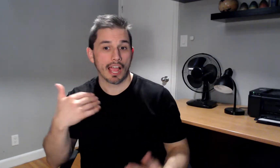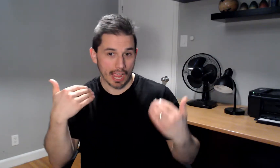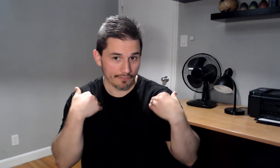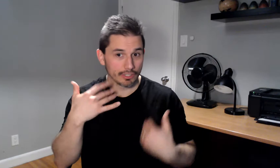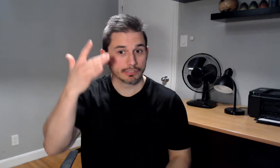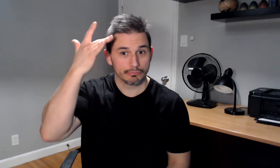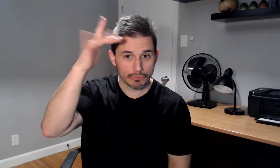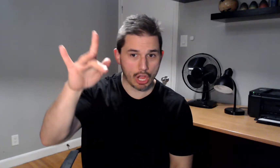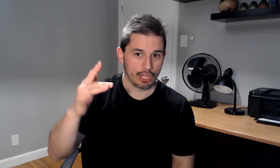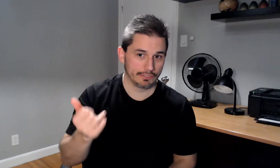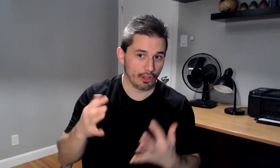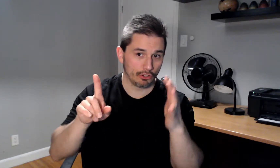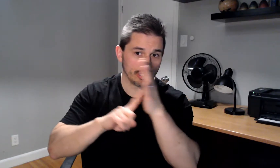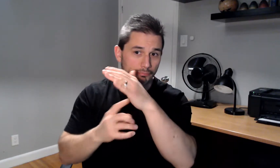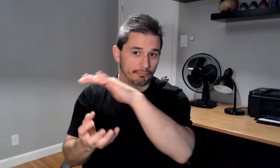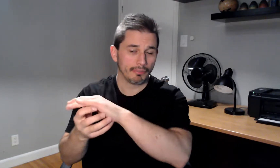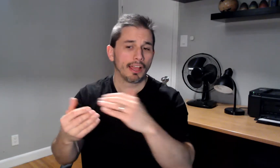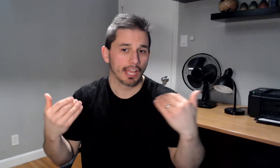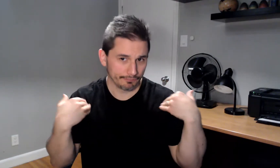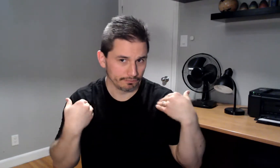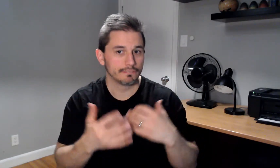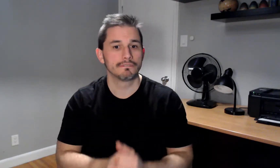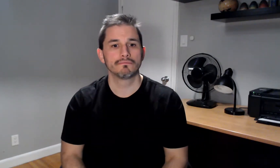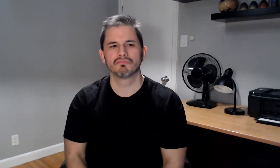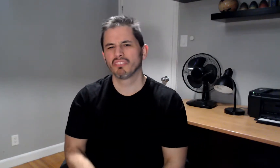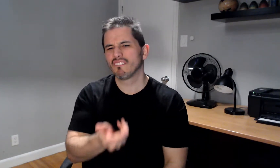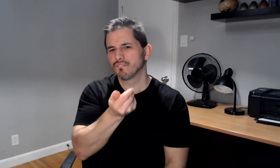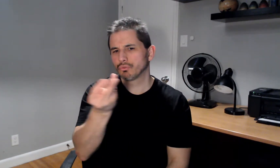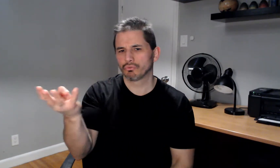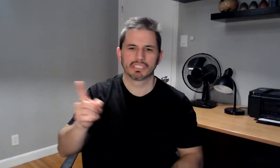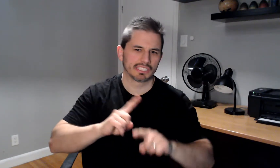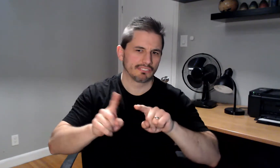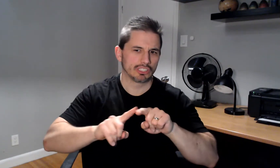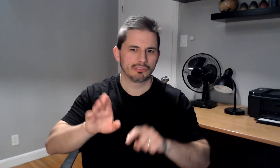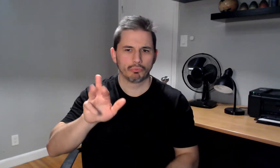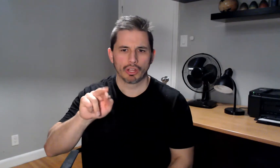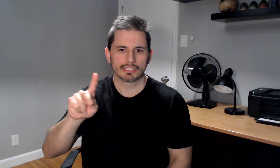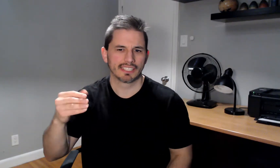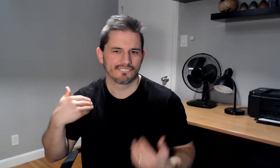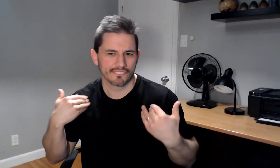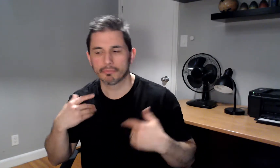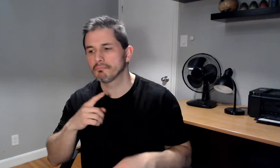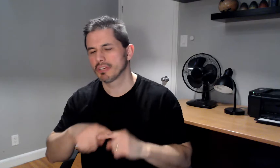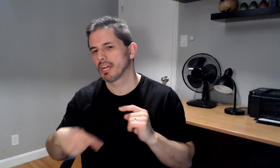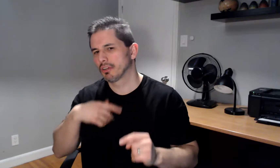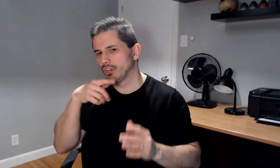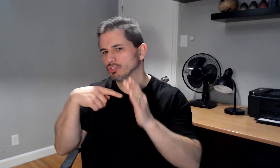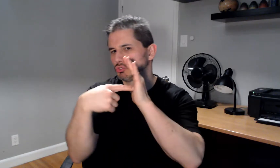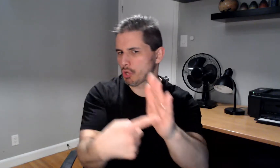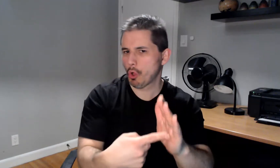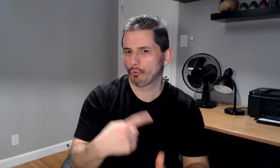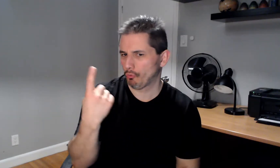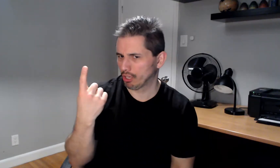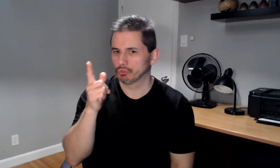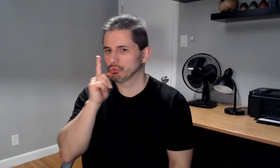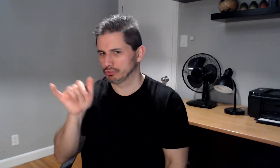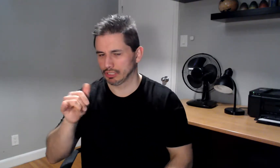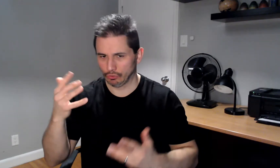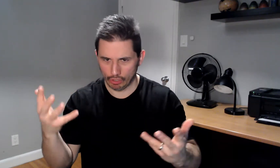that now we have a smart fire alarm that we can replace it with. And there are a few different brands available to purchase, but